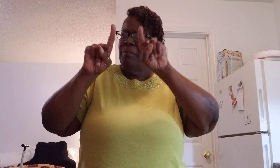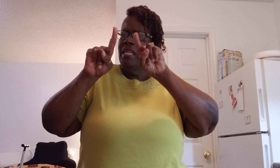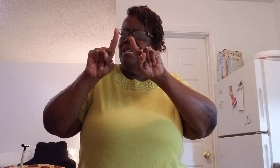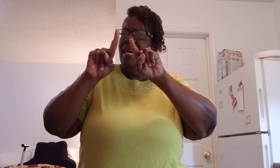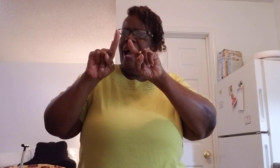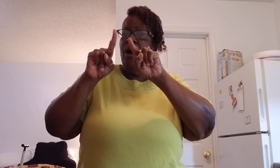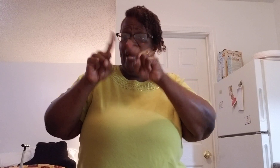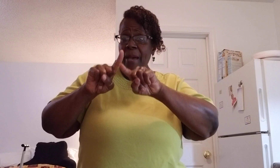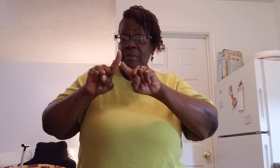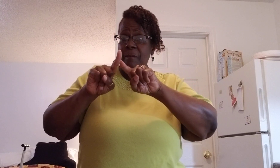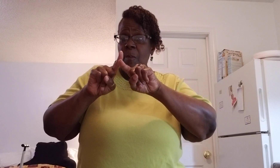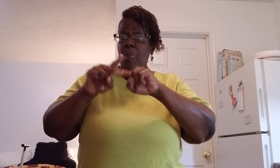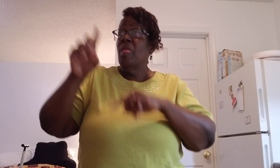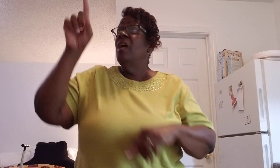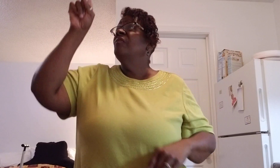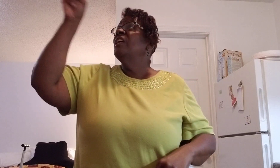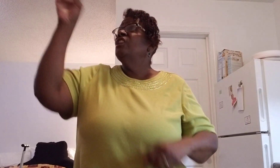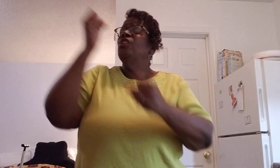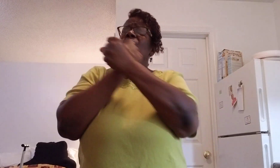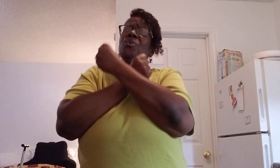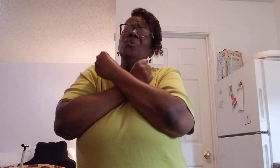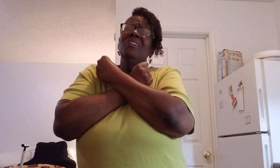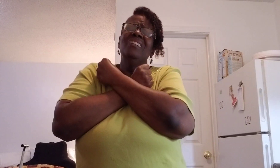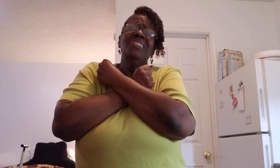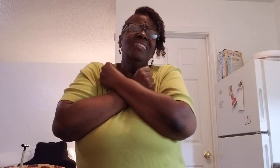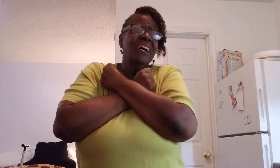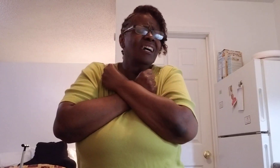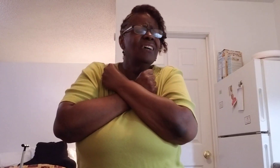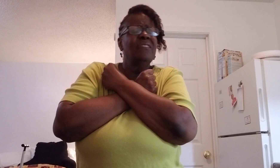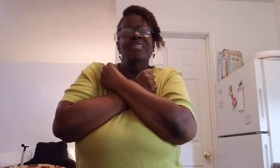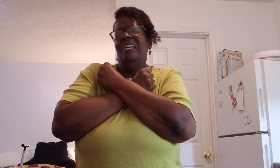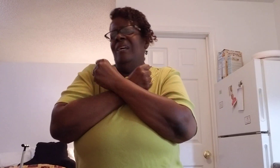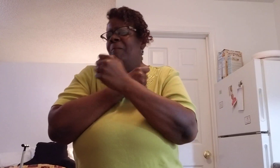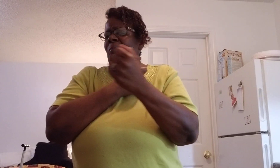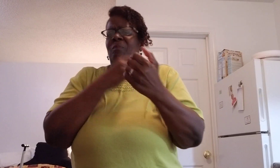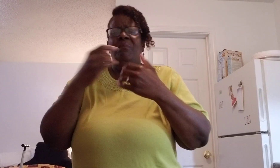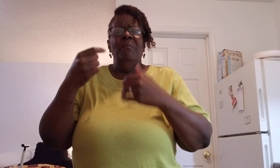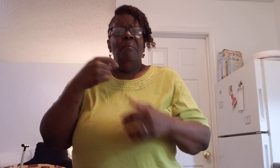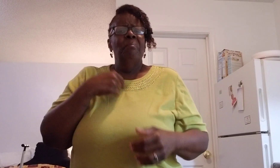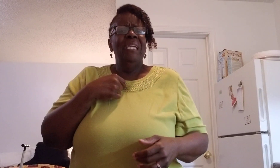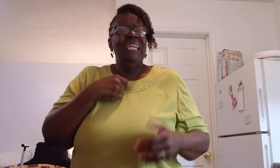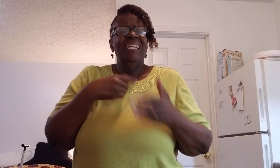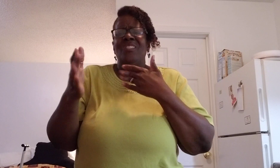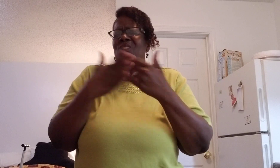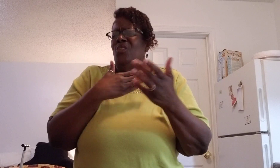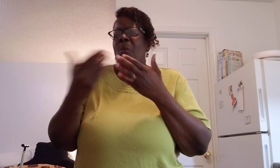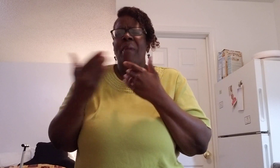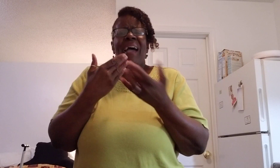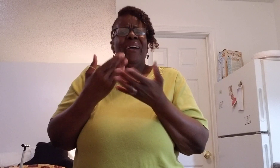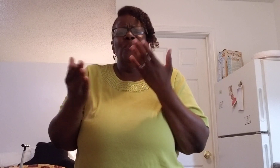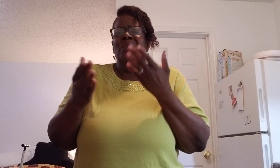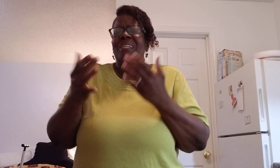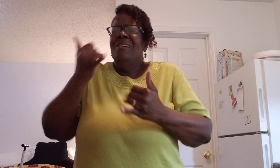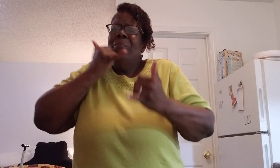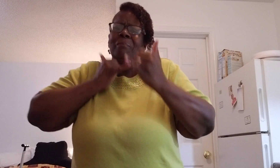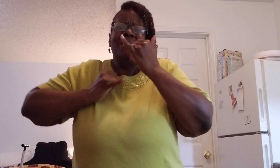be, how happened that you love me no matter.